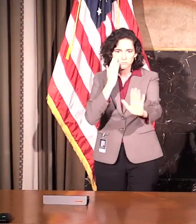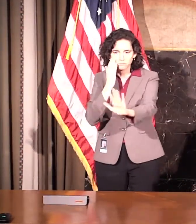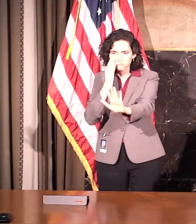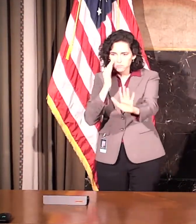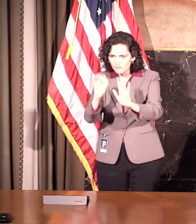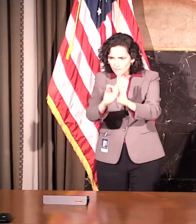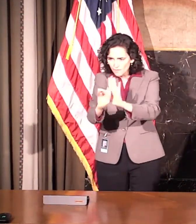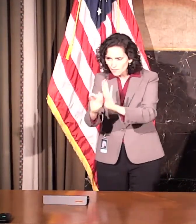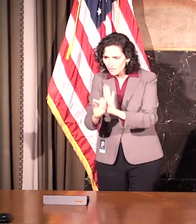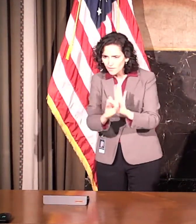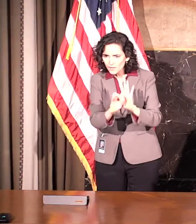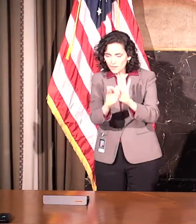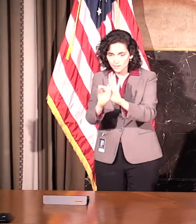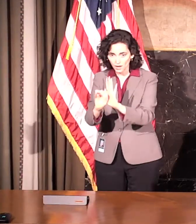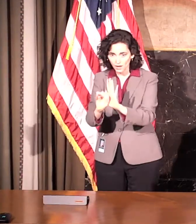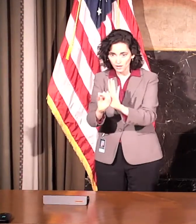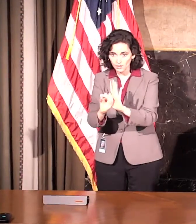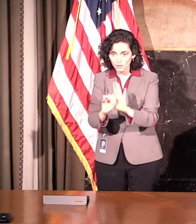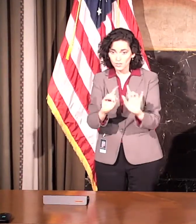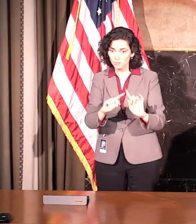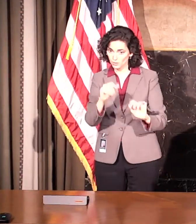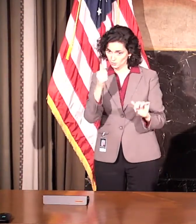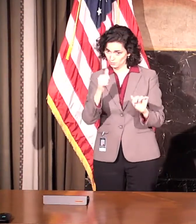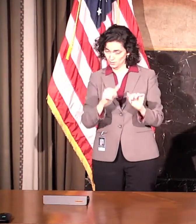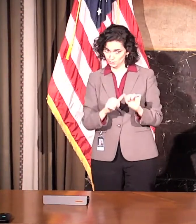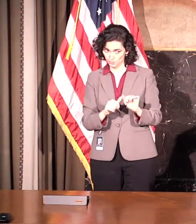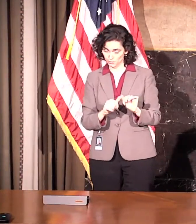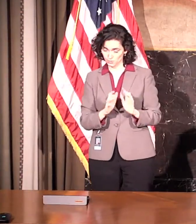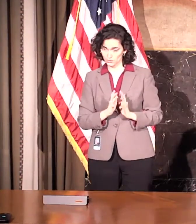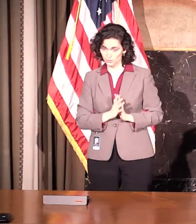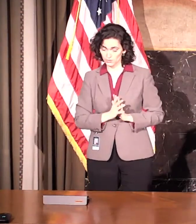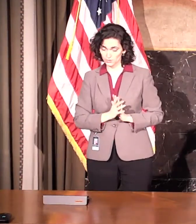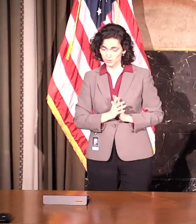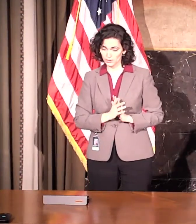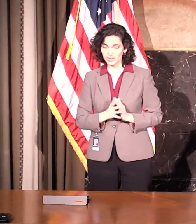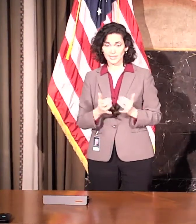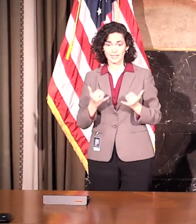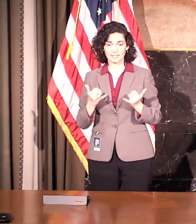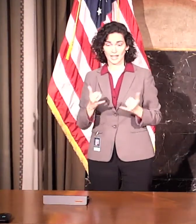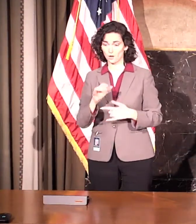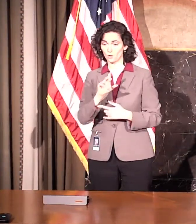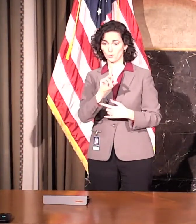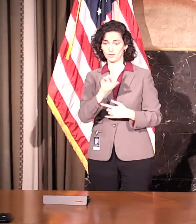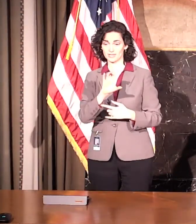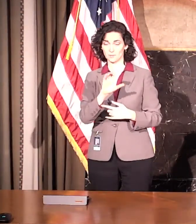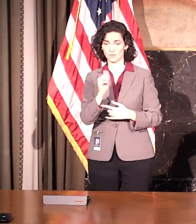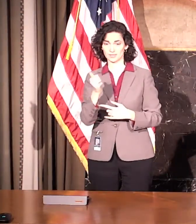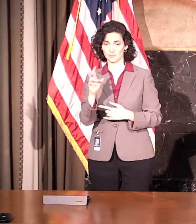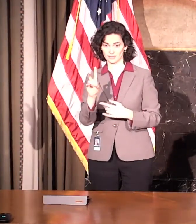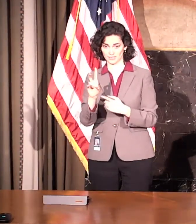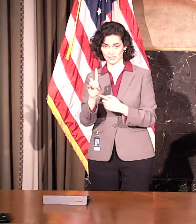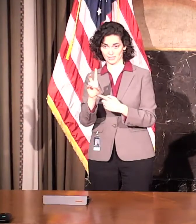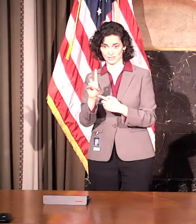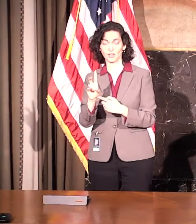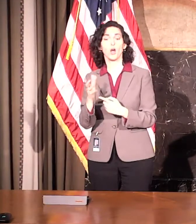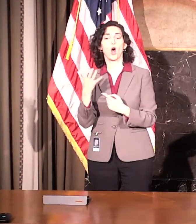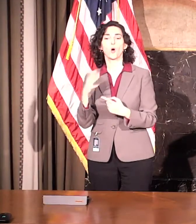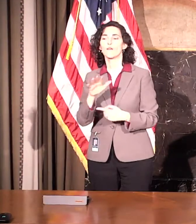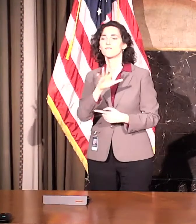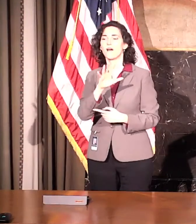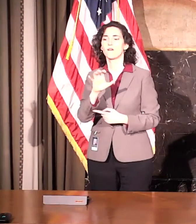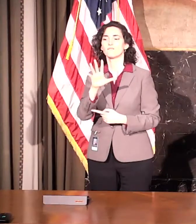right now, we're on the 17th day of December, and I think we're right at